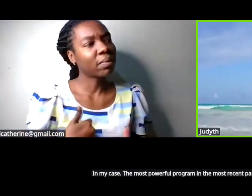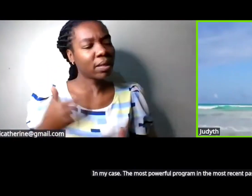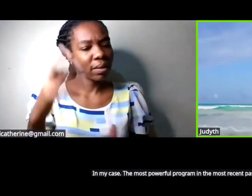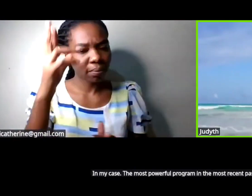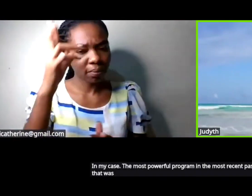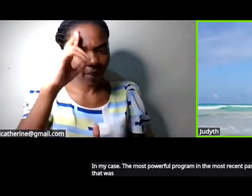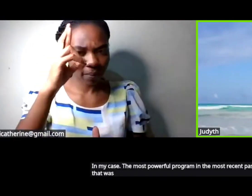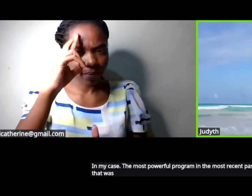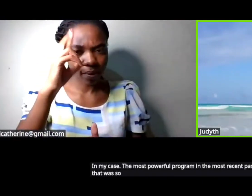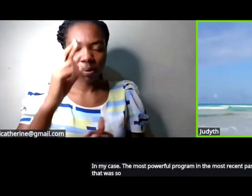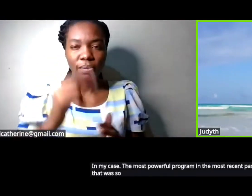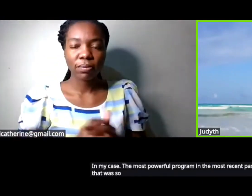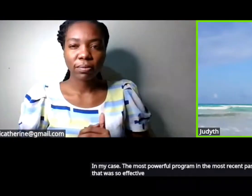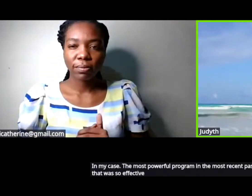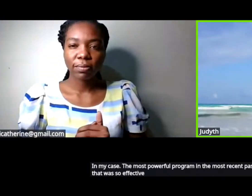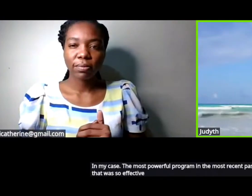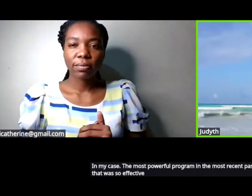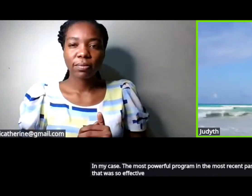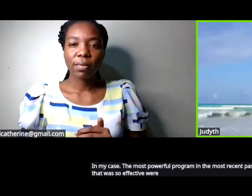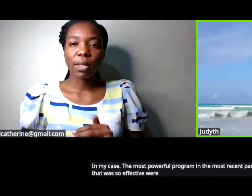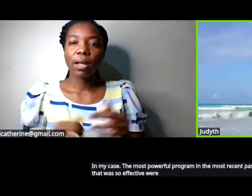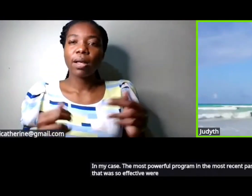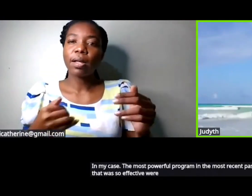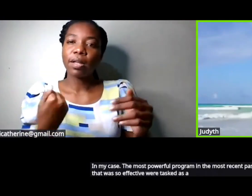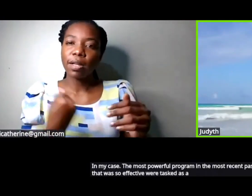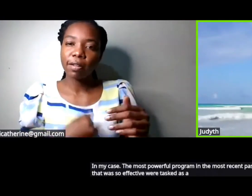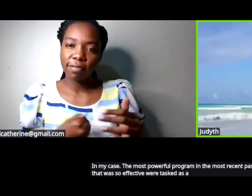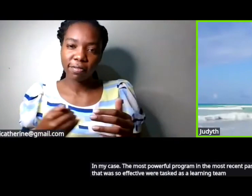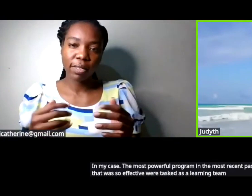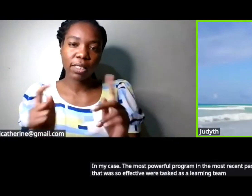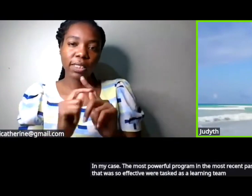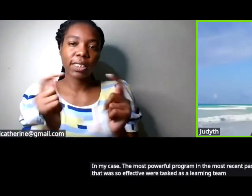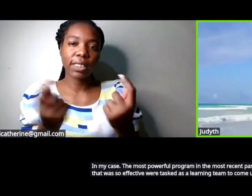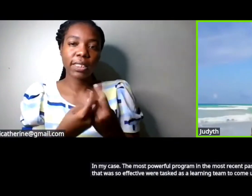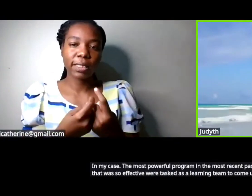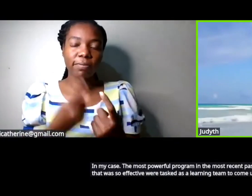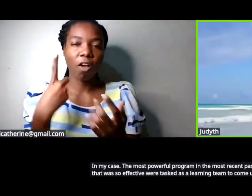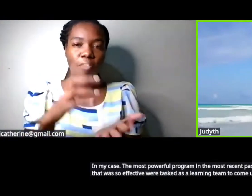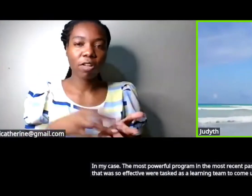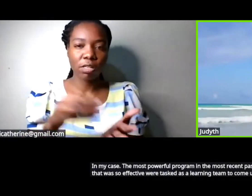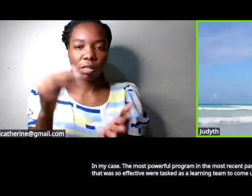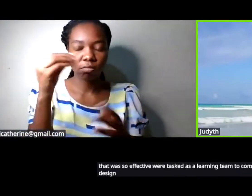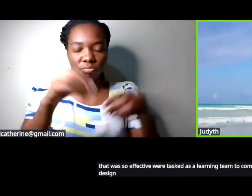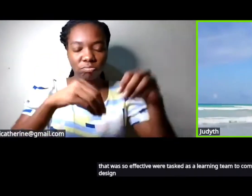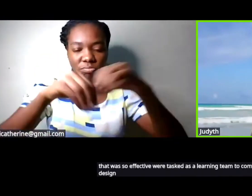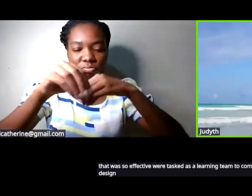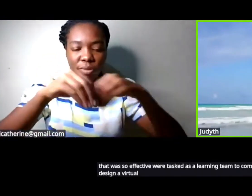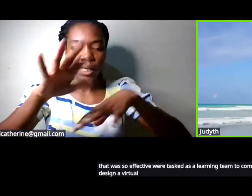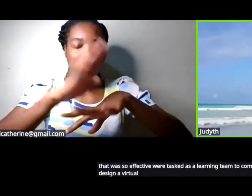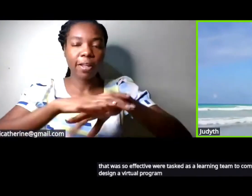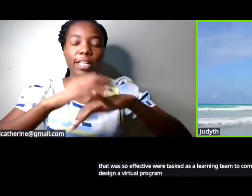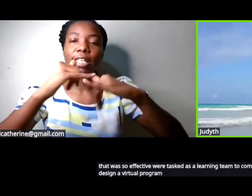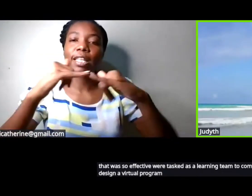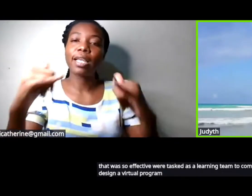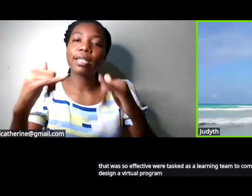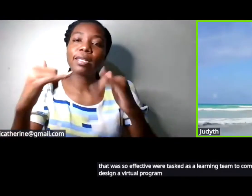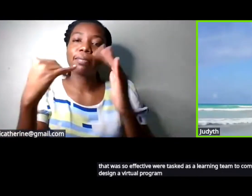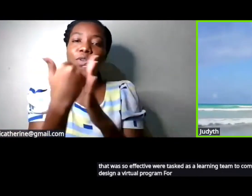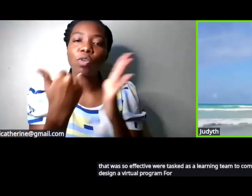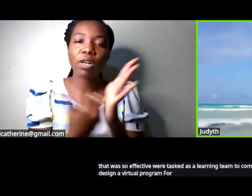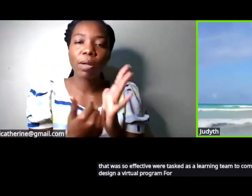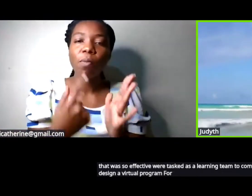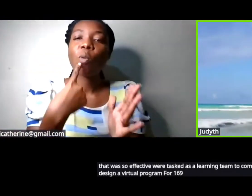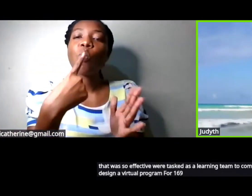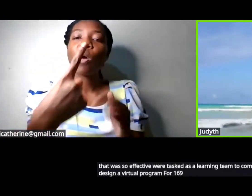effective, we were tasked as a learning team to to design a virtual program for 169